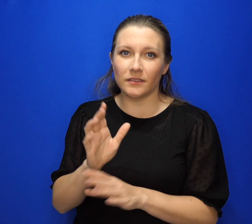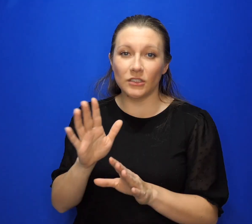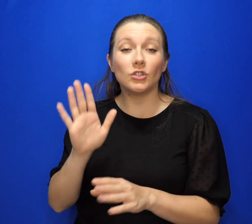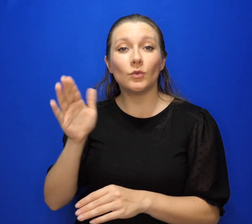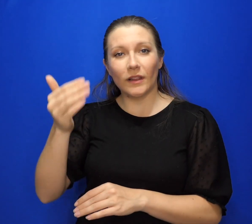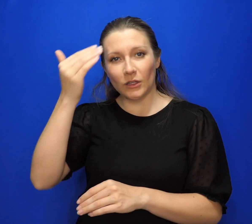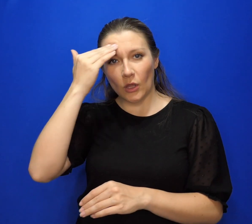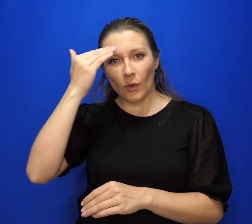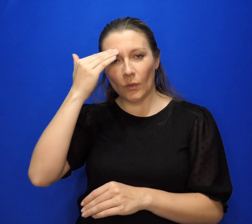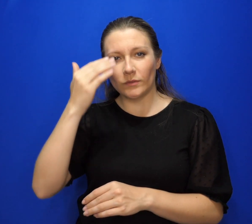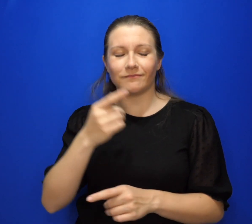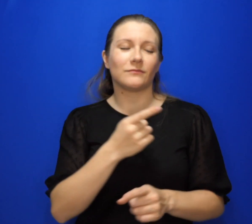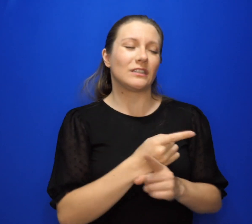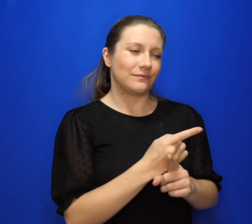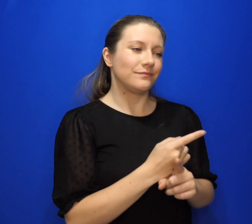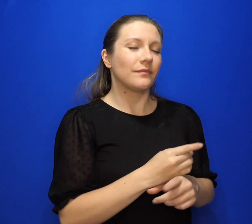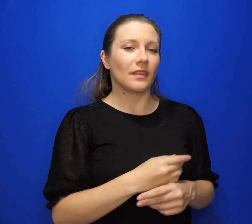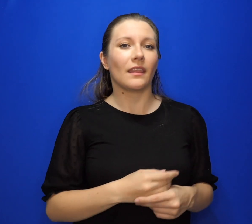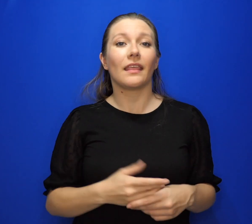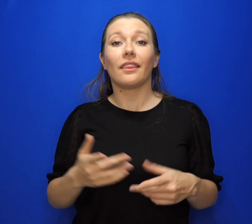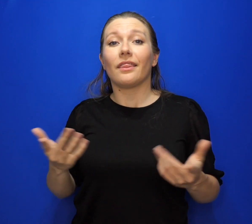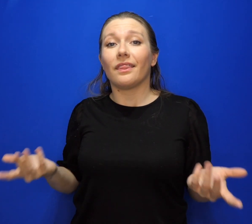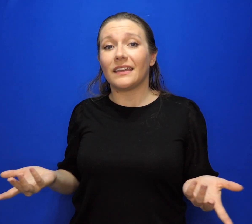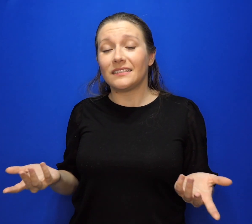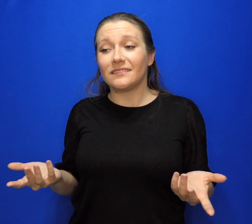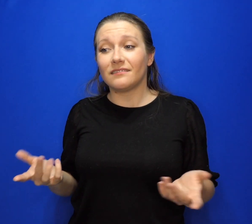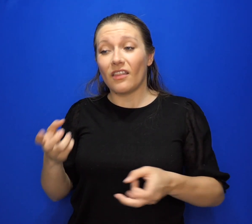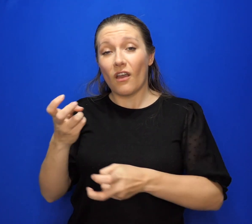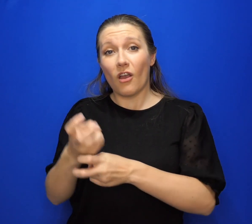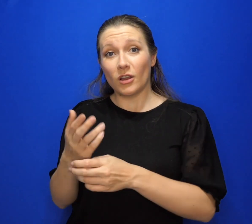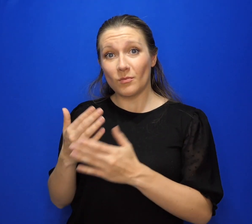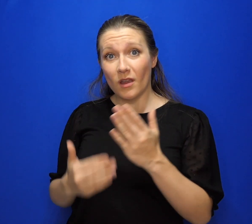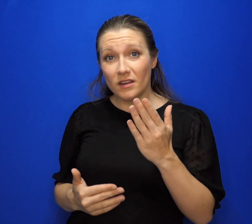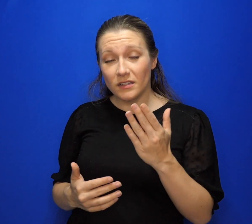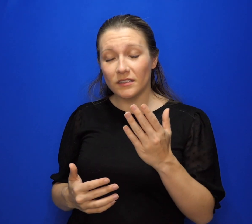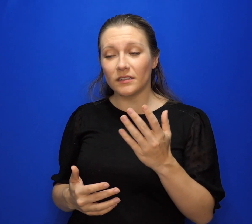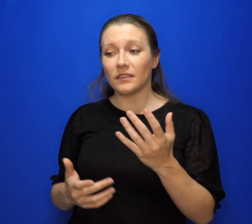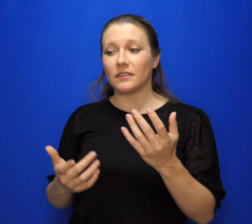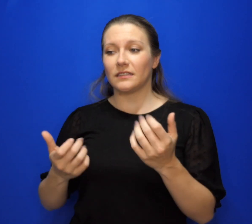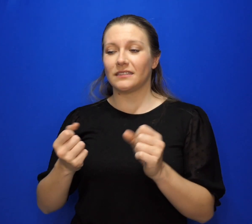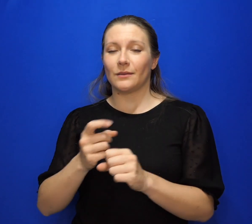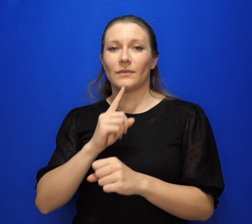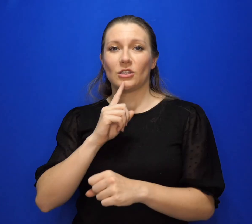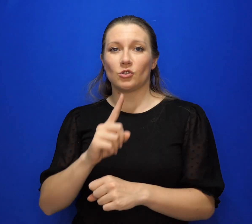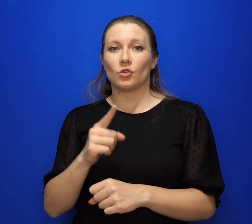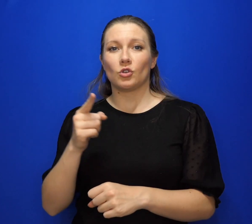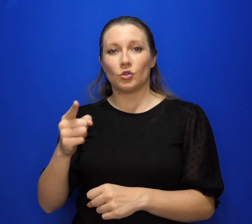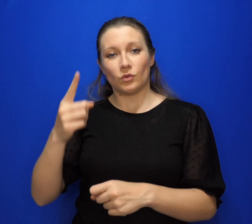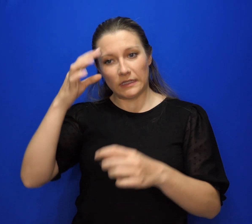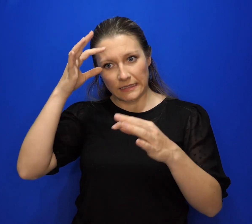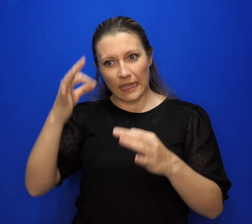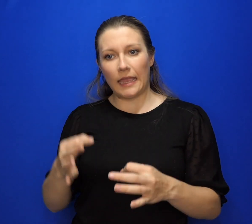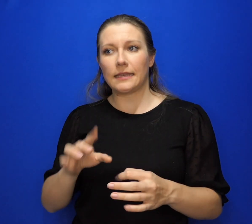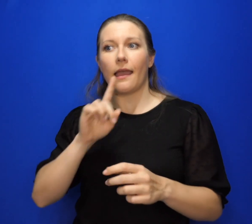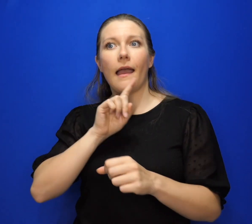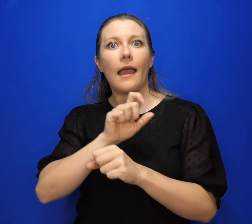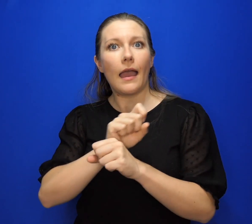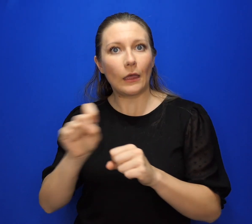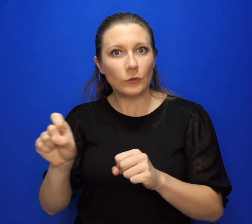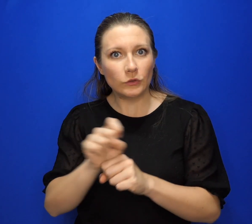the hard part is to make that leap, to actually trust yourself, like trust your gut. Like, this is